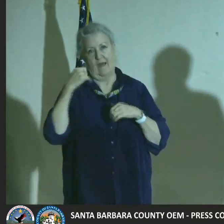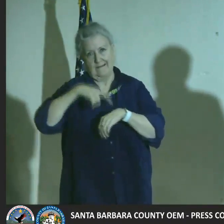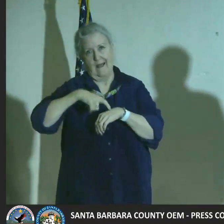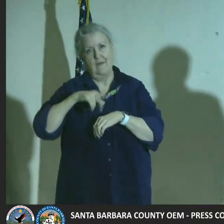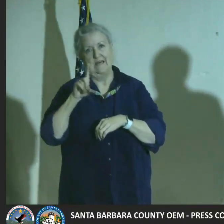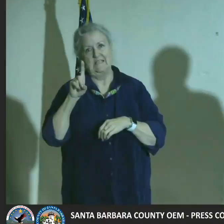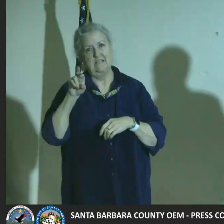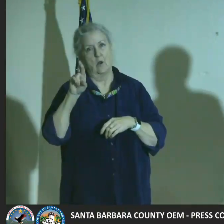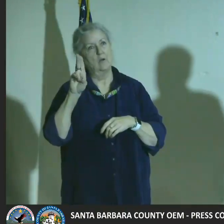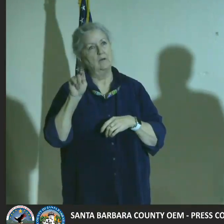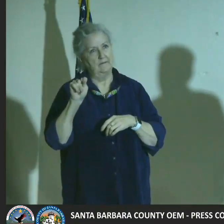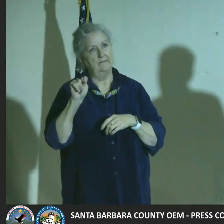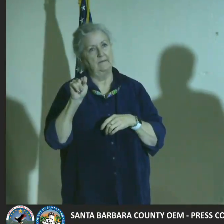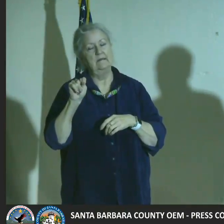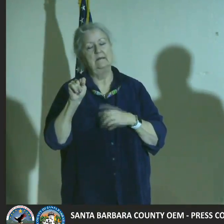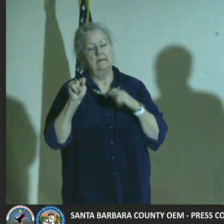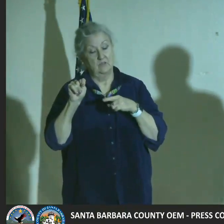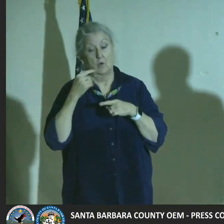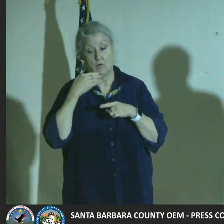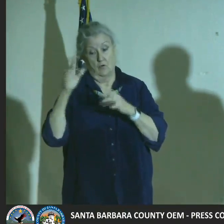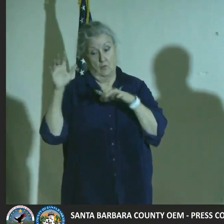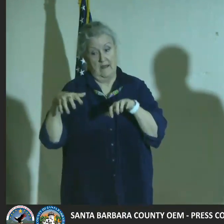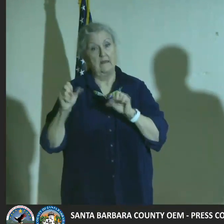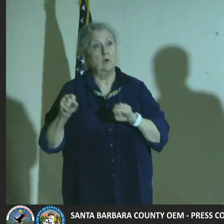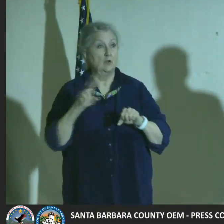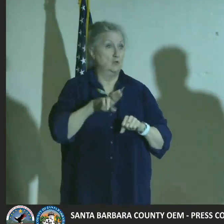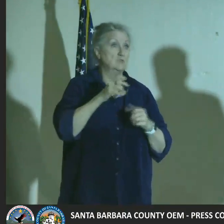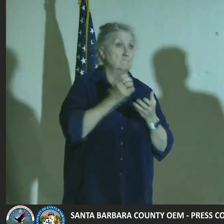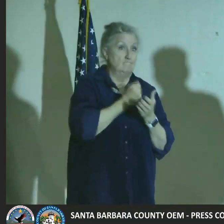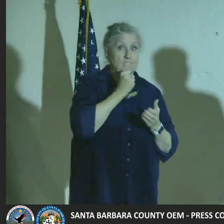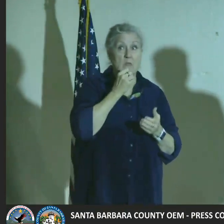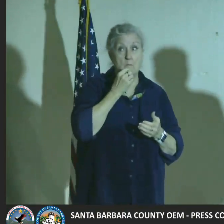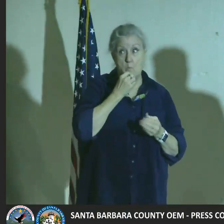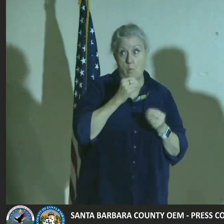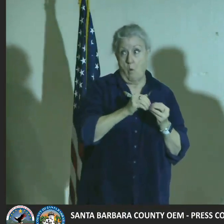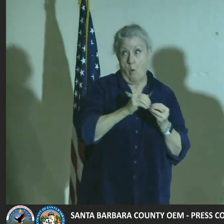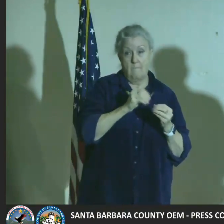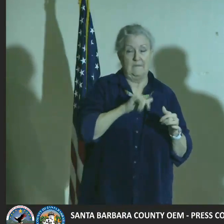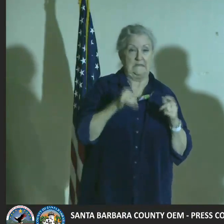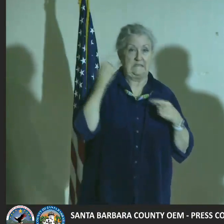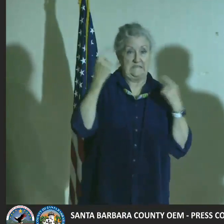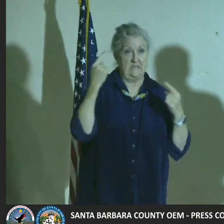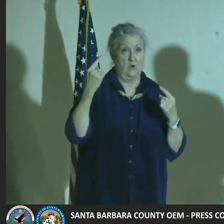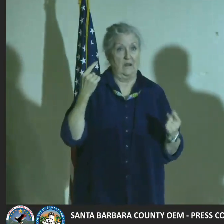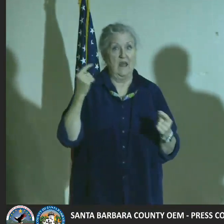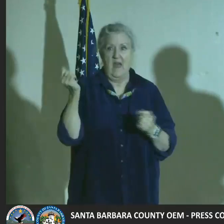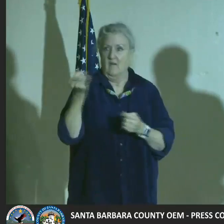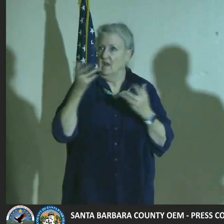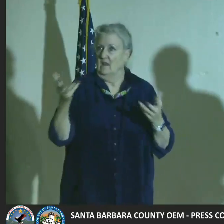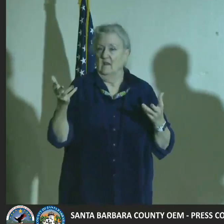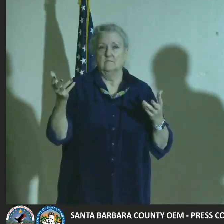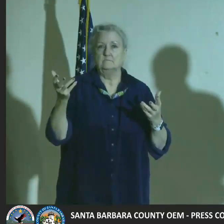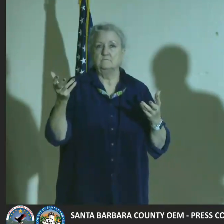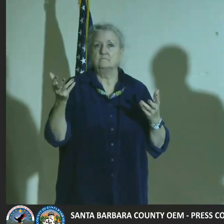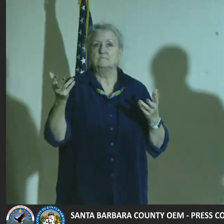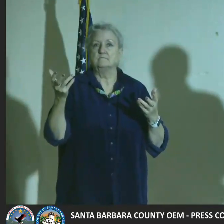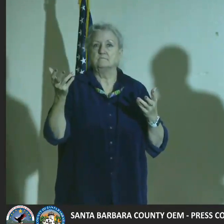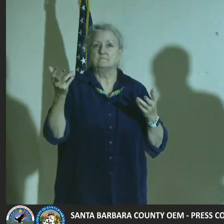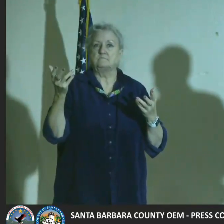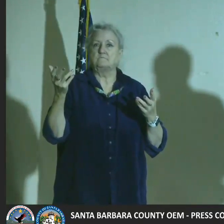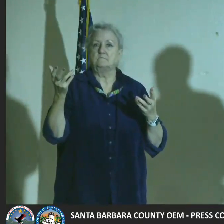this was a good rain, and we could use more of the good rain. But considering everything that